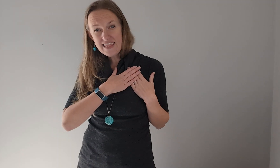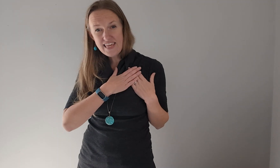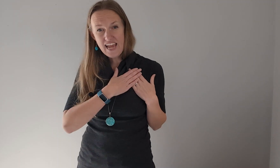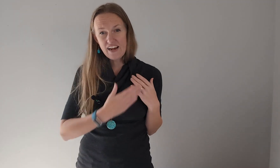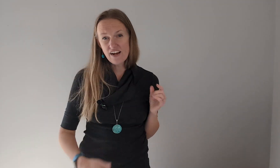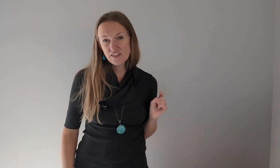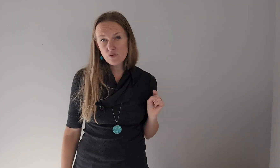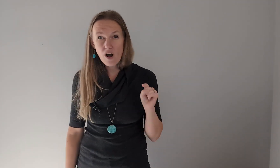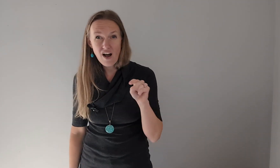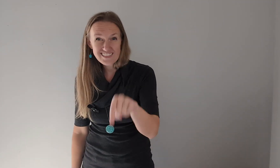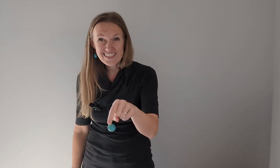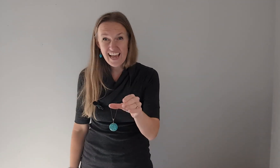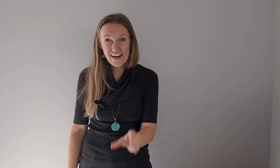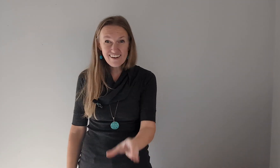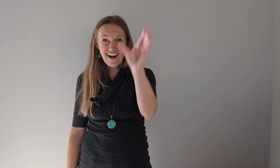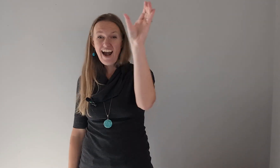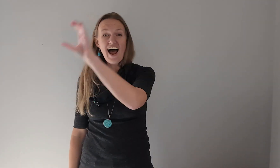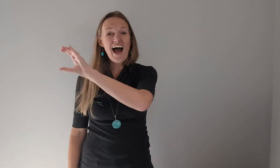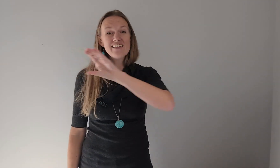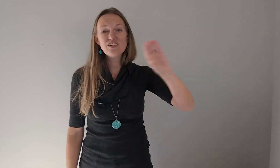And there at the cross,